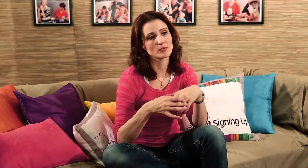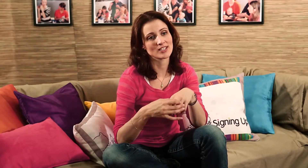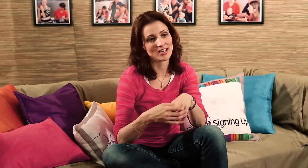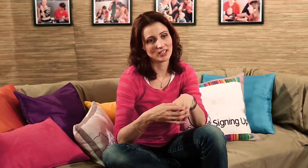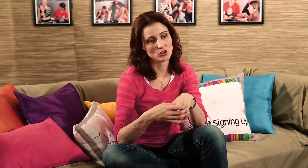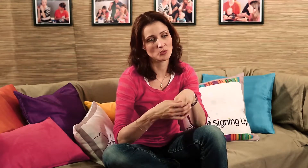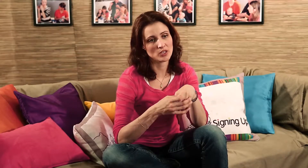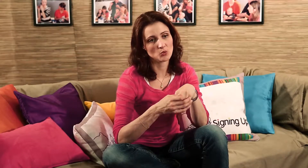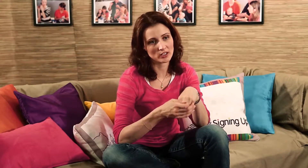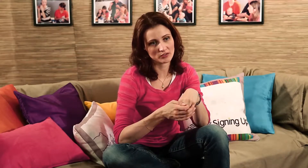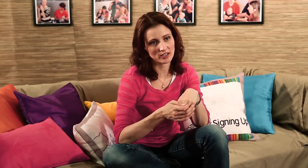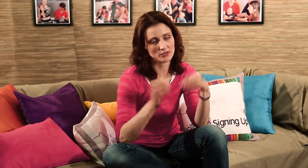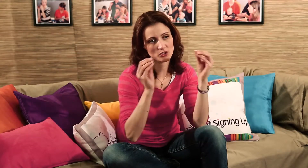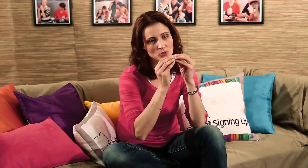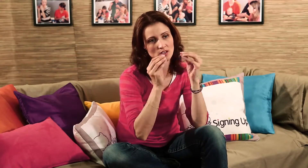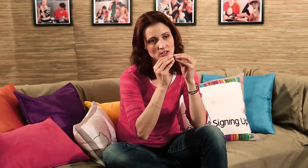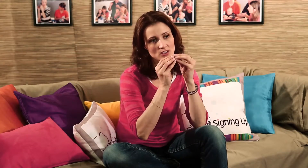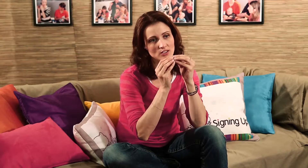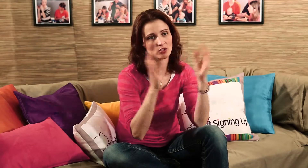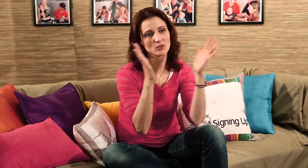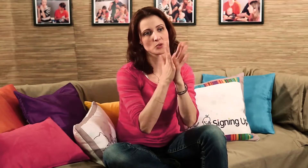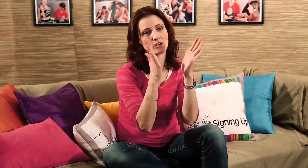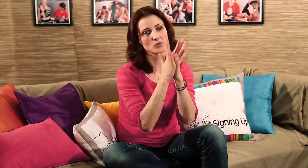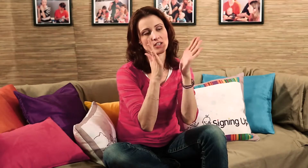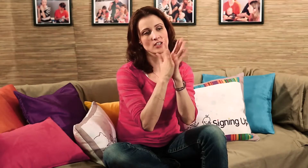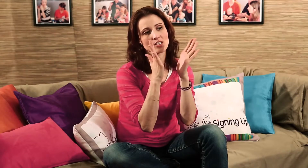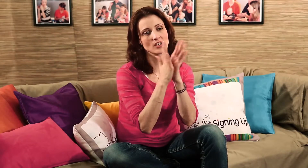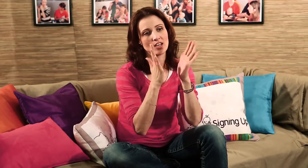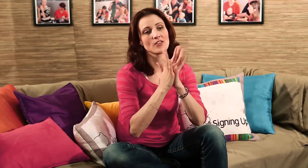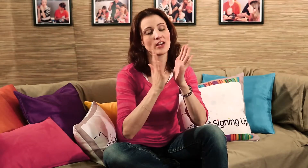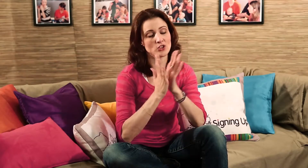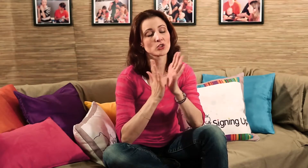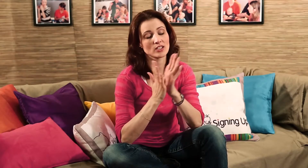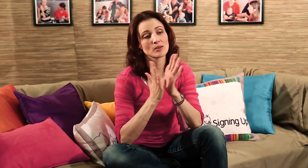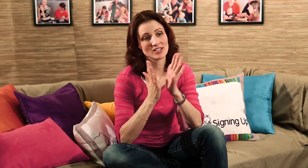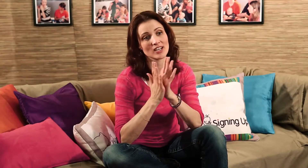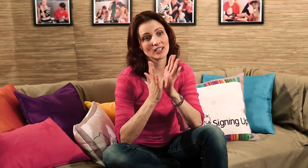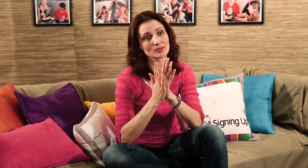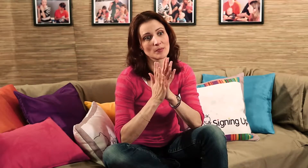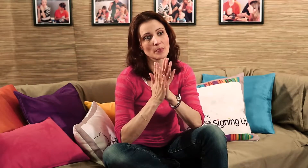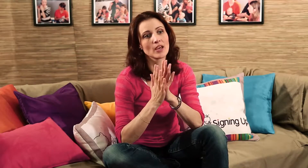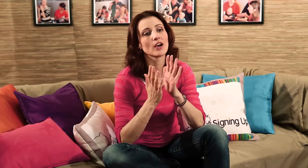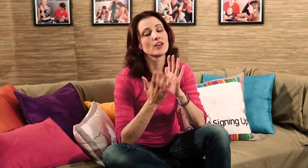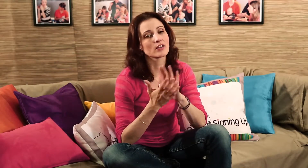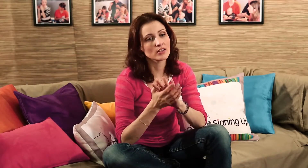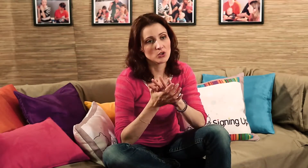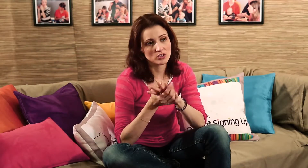at signing. So be aware of that. If you're doing this and your kid responds with this, that's an early attempt at signing. Another thing that you could